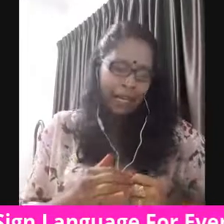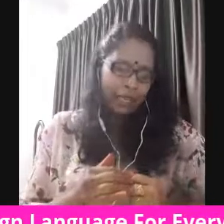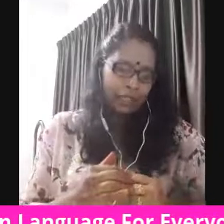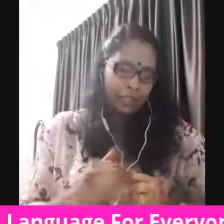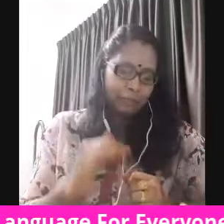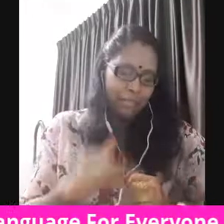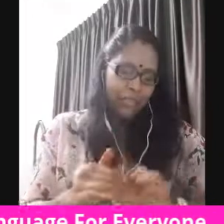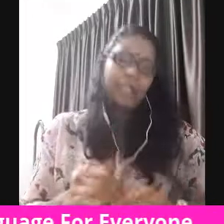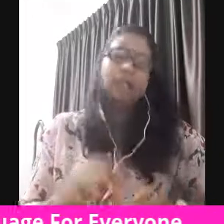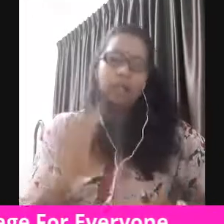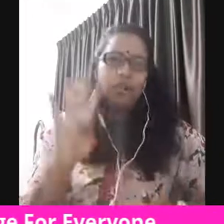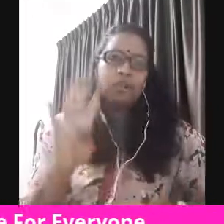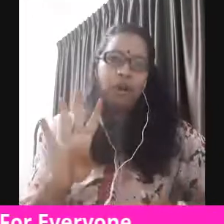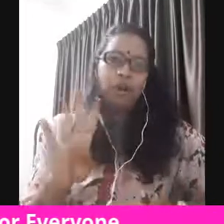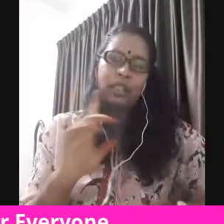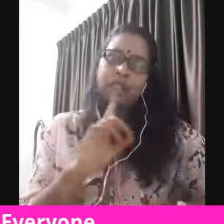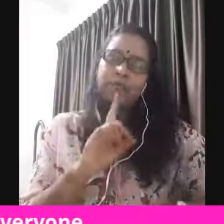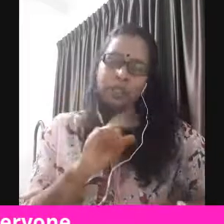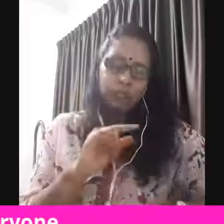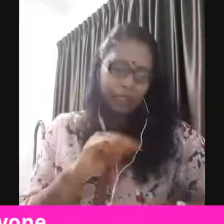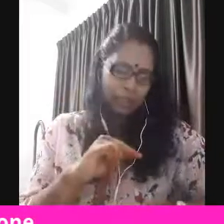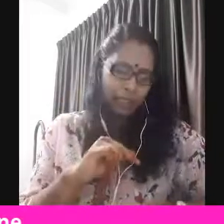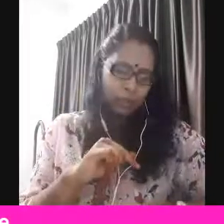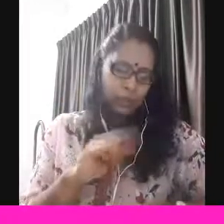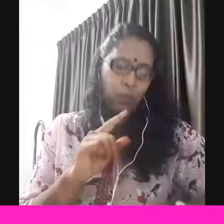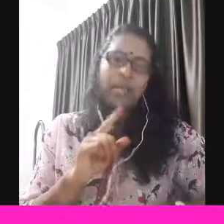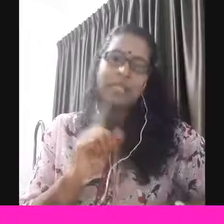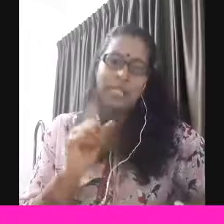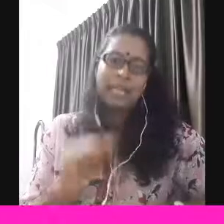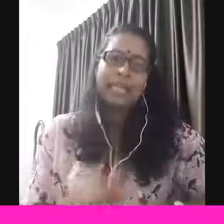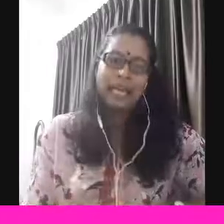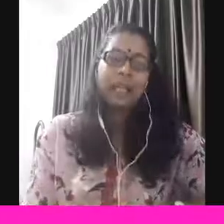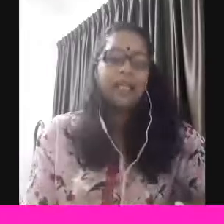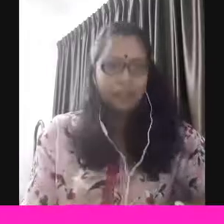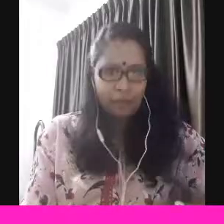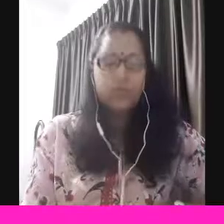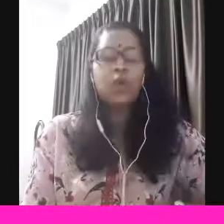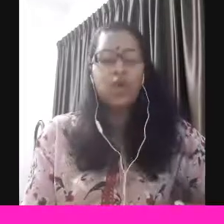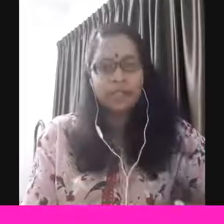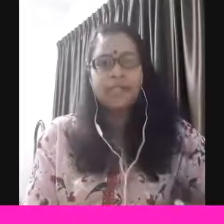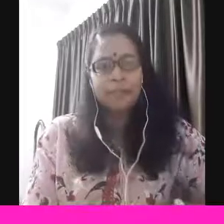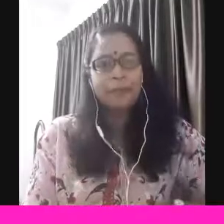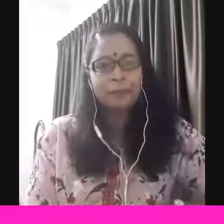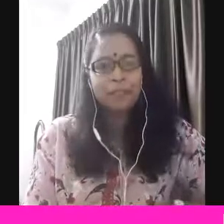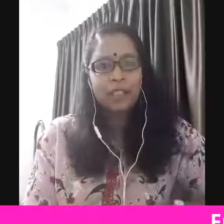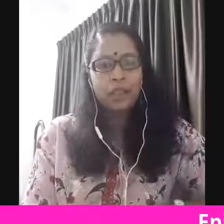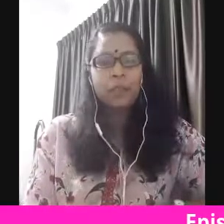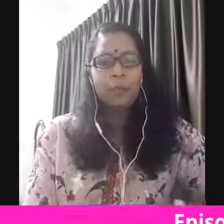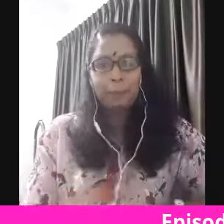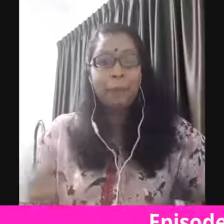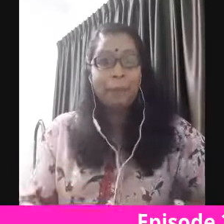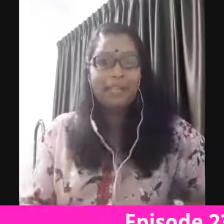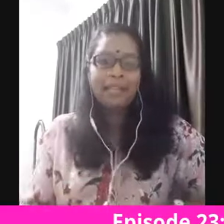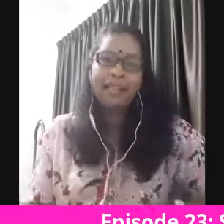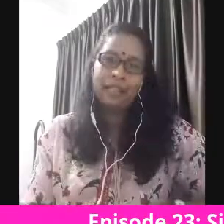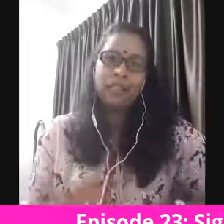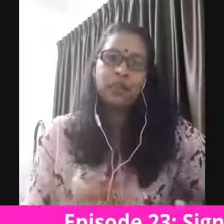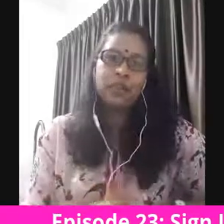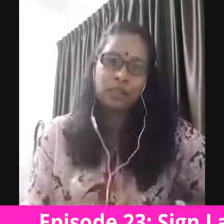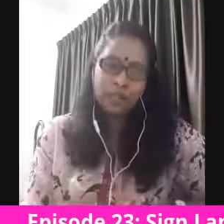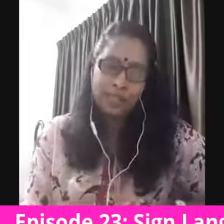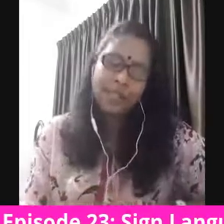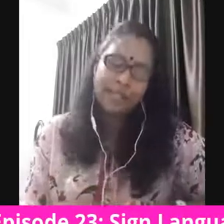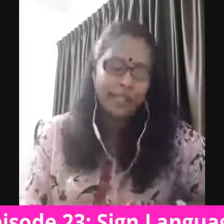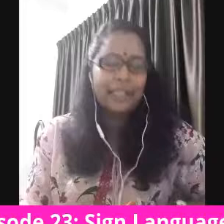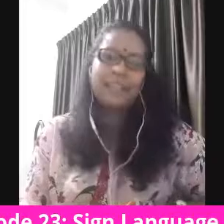them. And in Malaysia, they got Yeah. four. The first one, as I know, is YMCA KL. They will do courses. So people public can